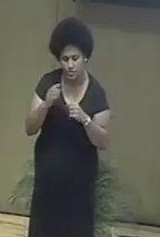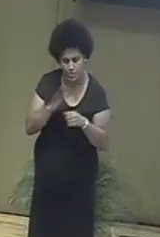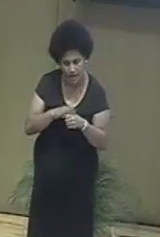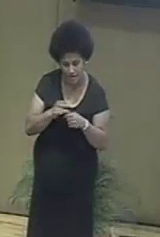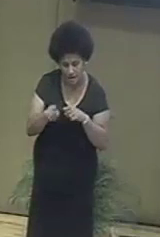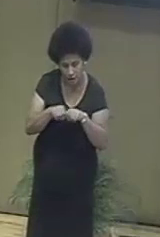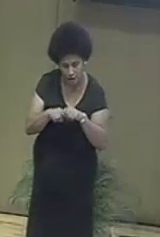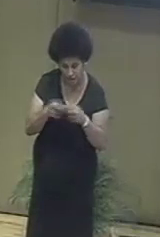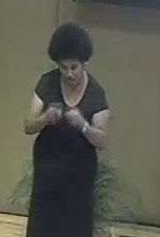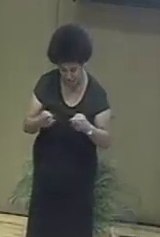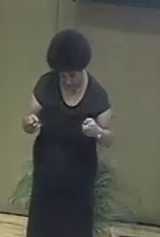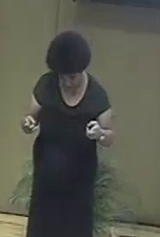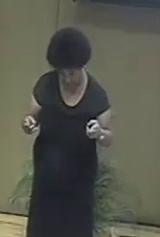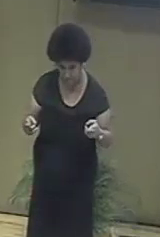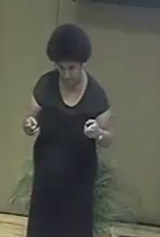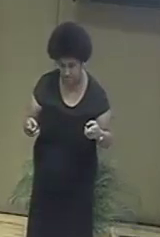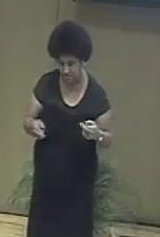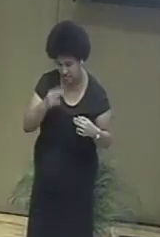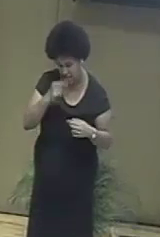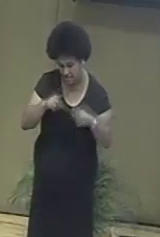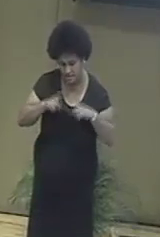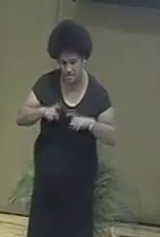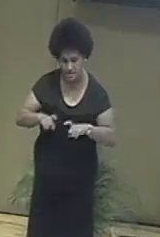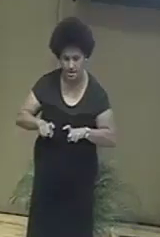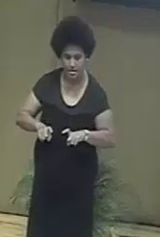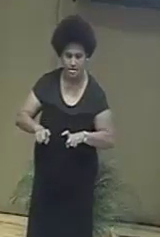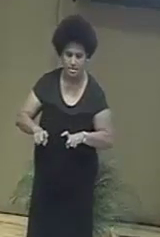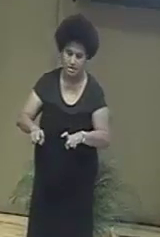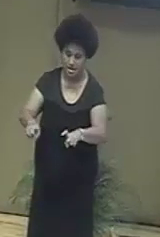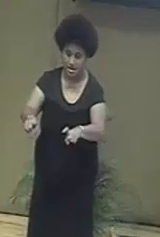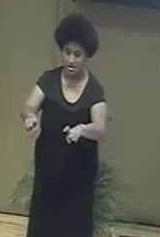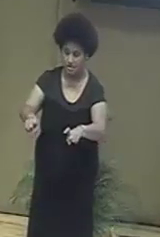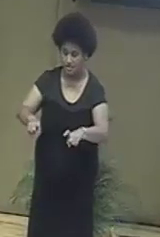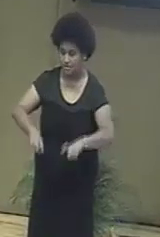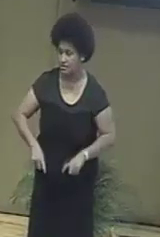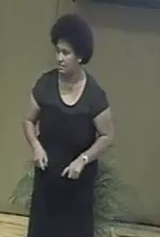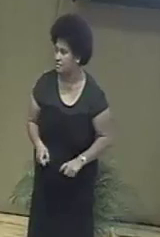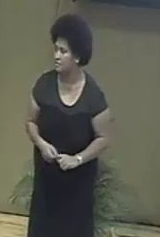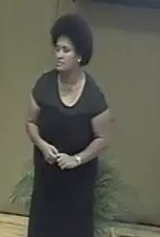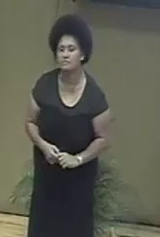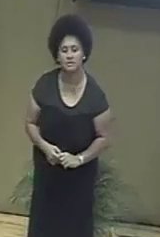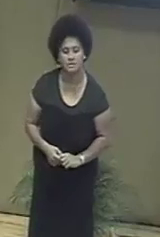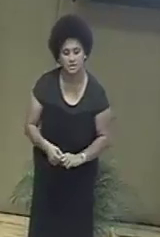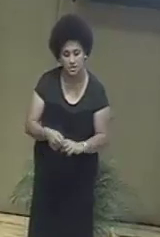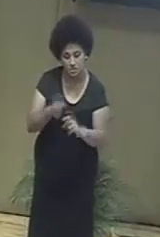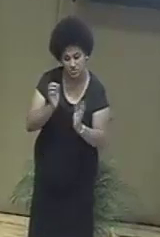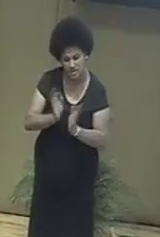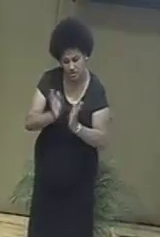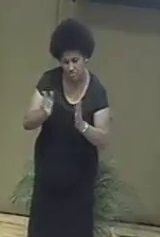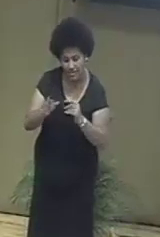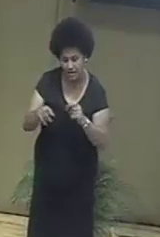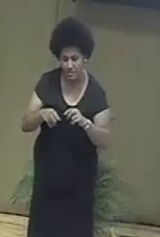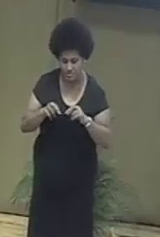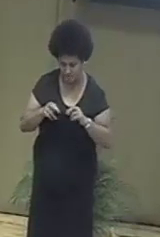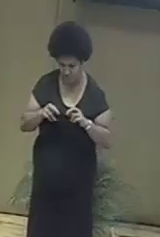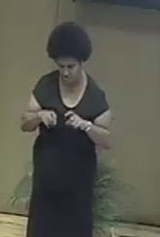learning resource, multimedia resource or whatever, that will last. If we make it general enough, not too specific, if we make it